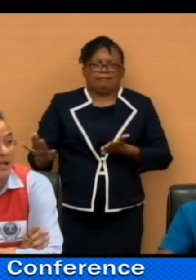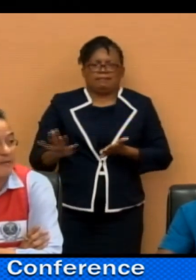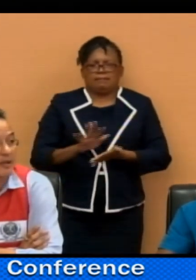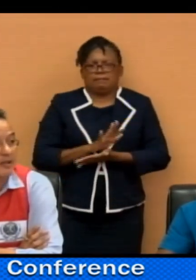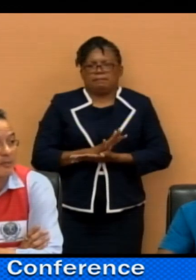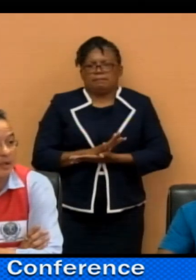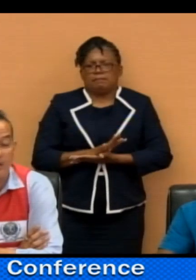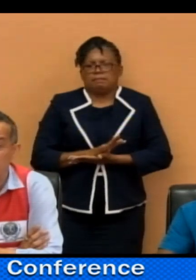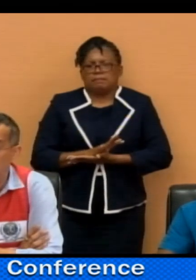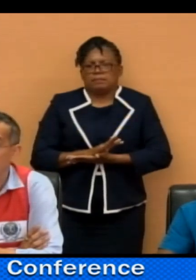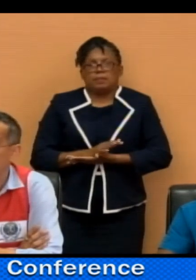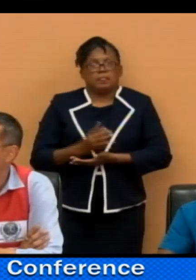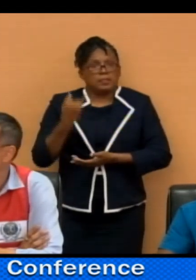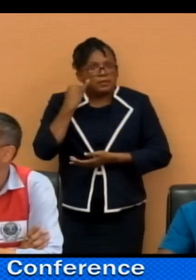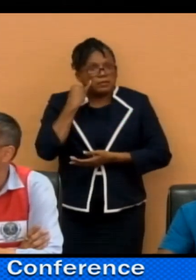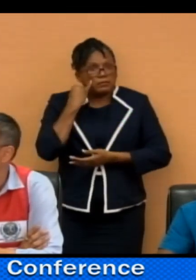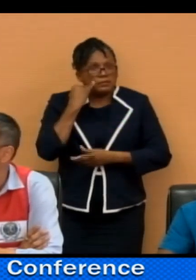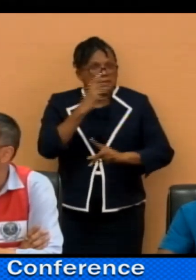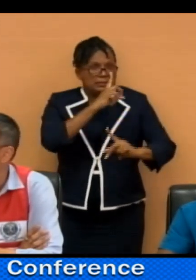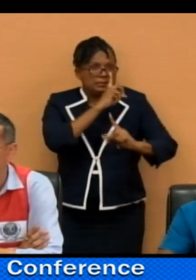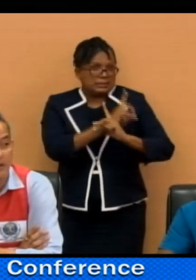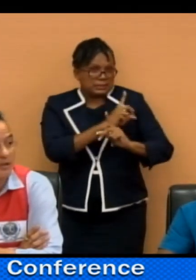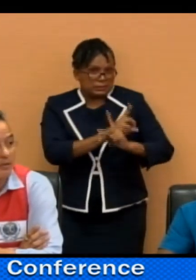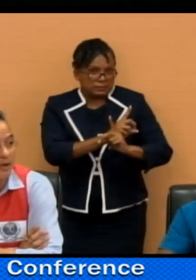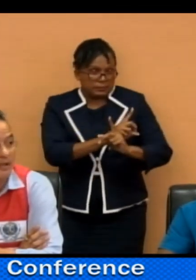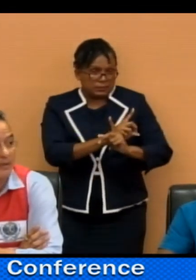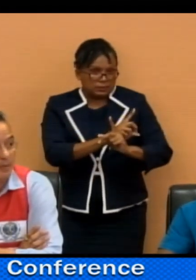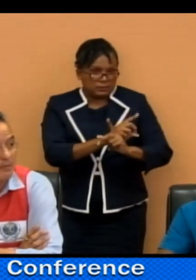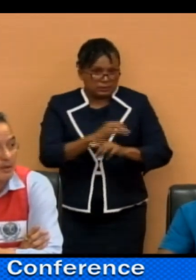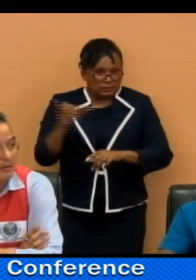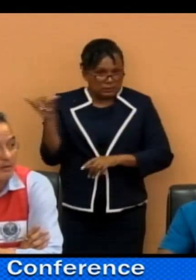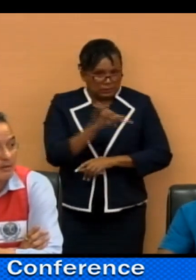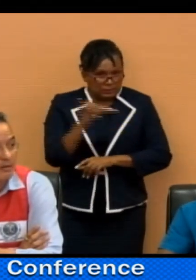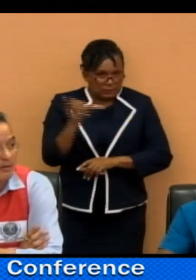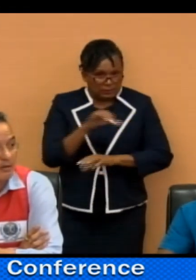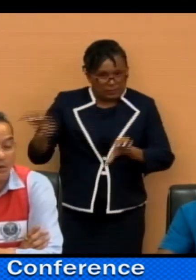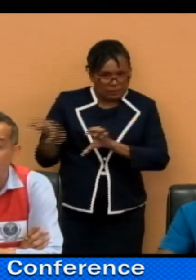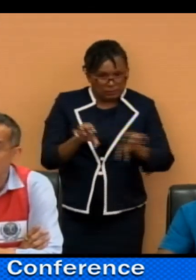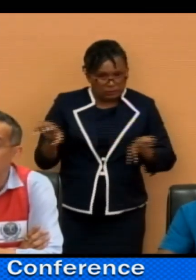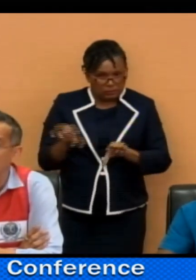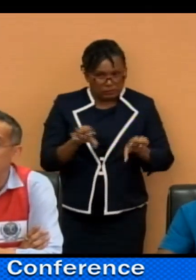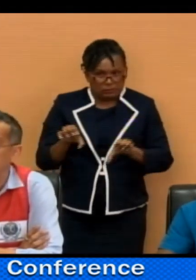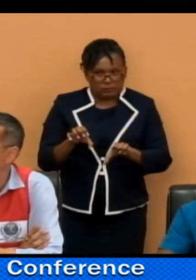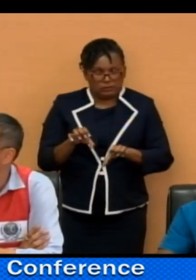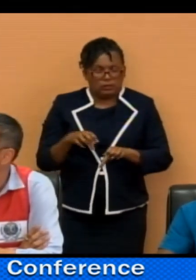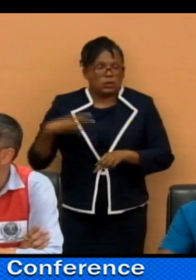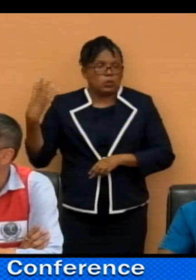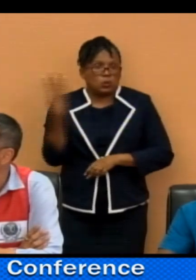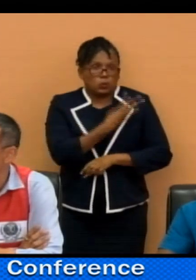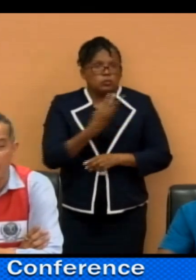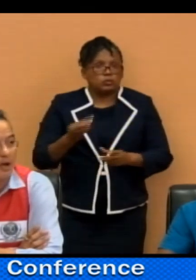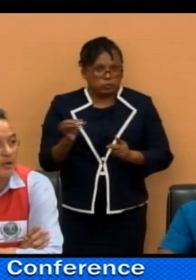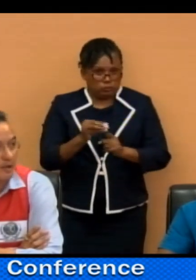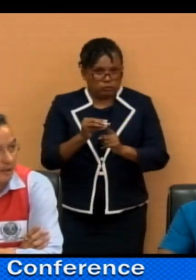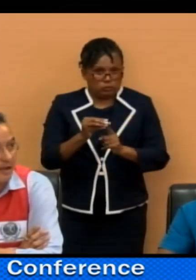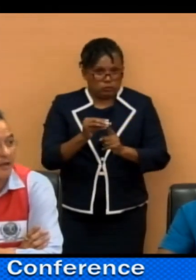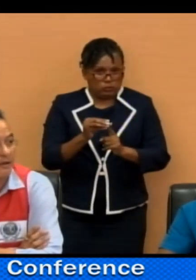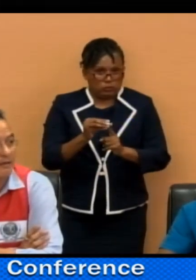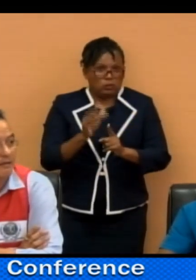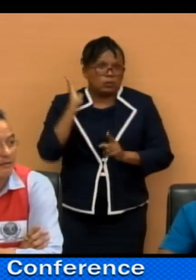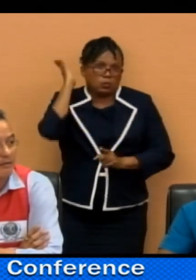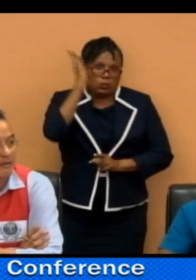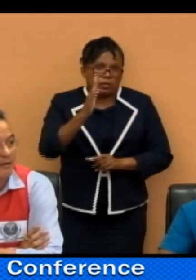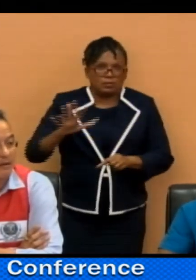Once we have the discipline to take the relevant actions, we as a people, we too will find ourselves coming out in the